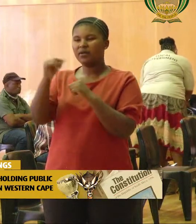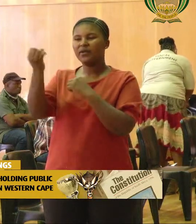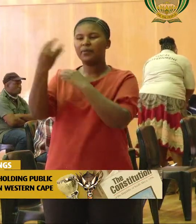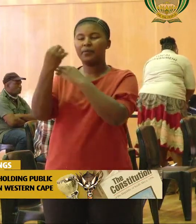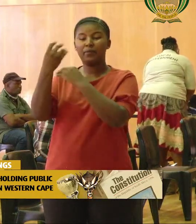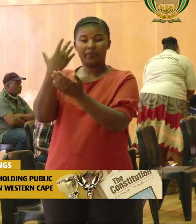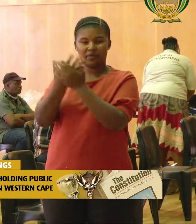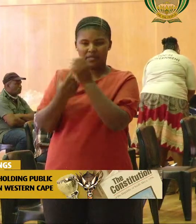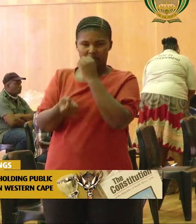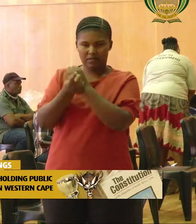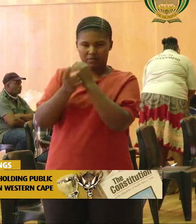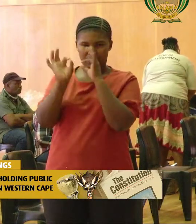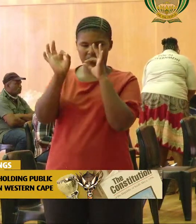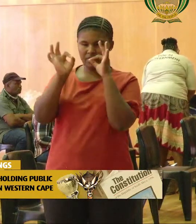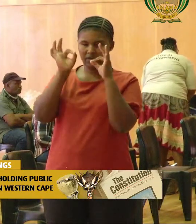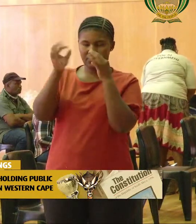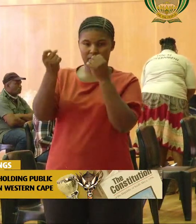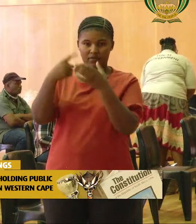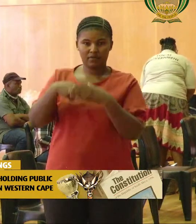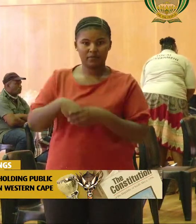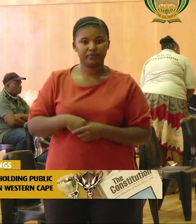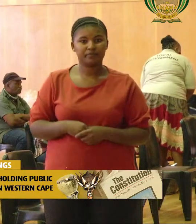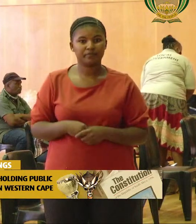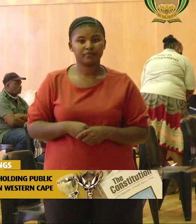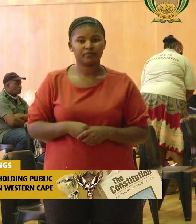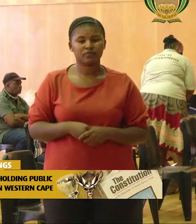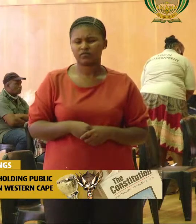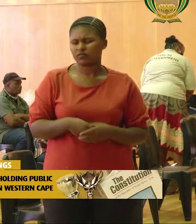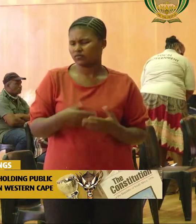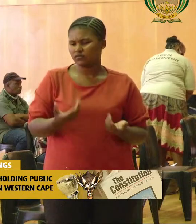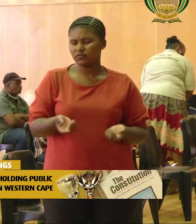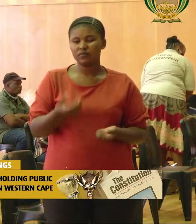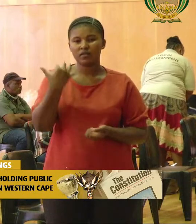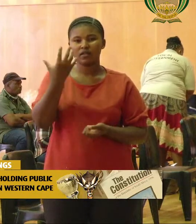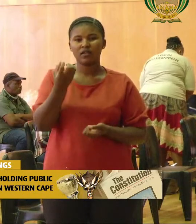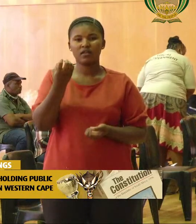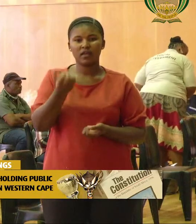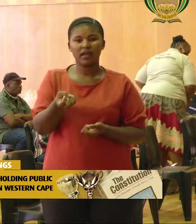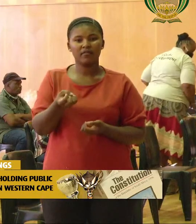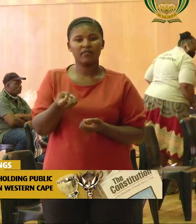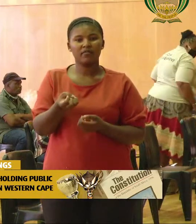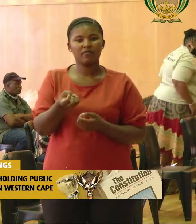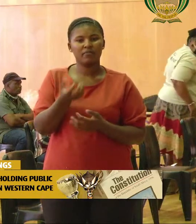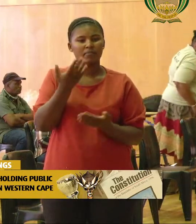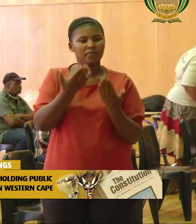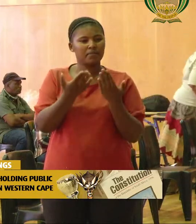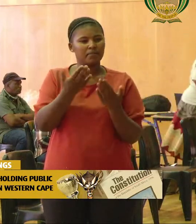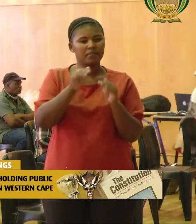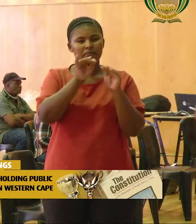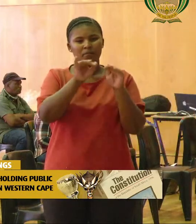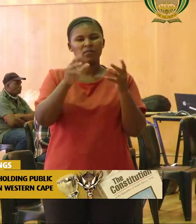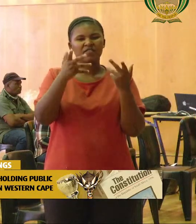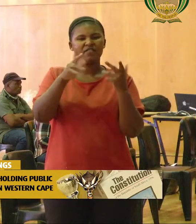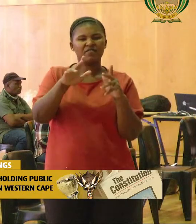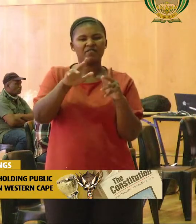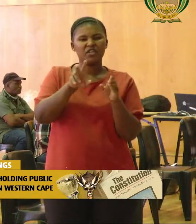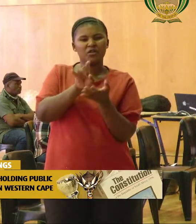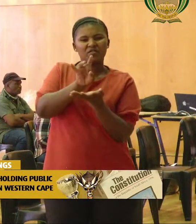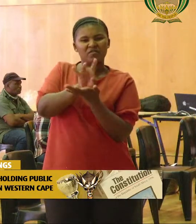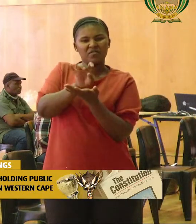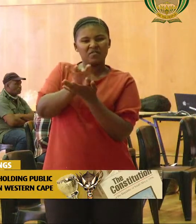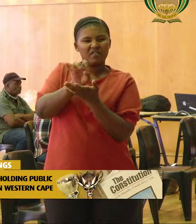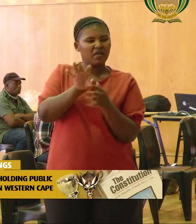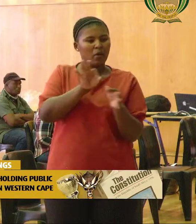Ngohlobo luthi bakhona amasela agxothiweyo emibuthweni yawo ngoku ajonga